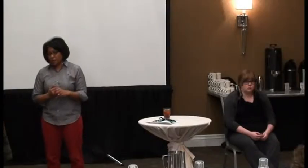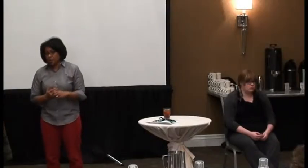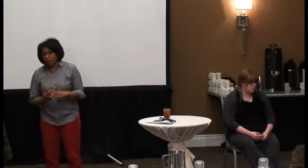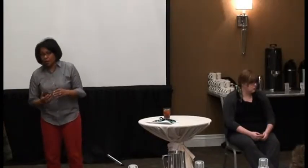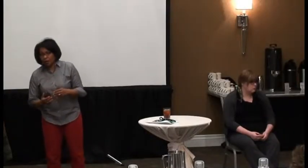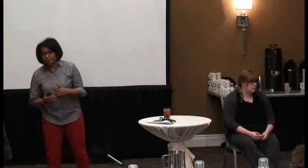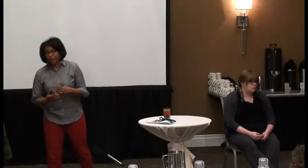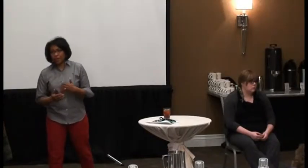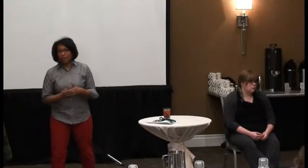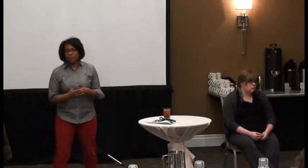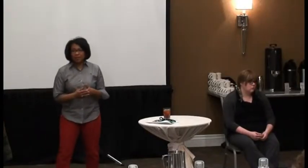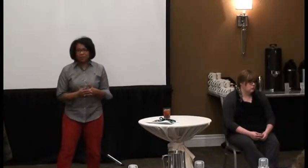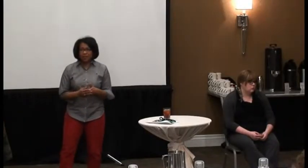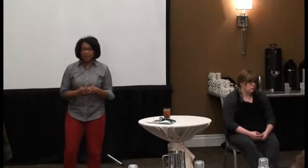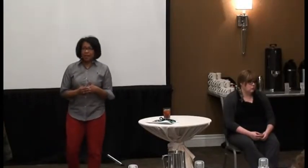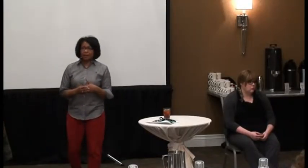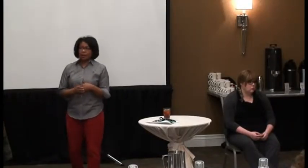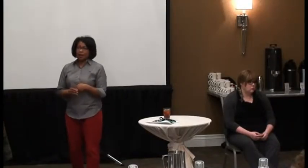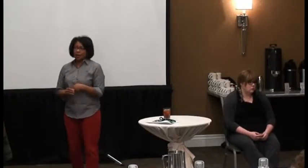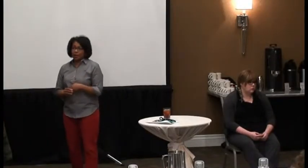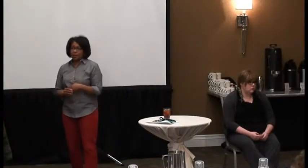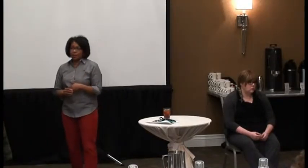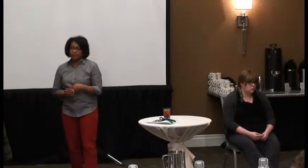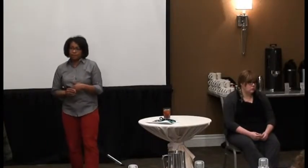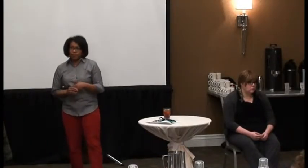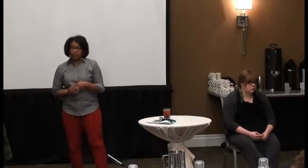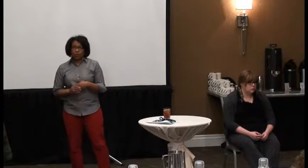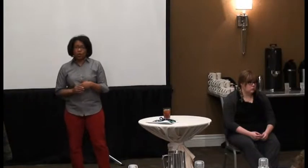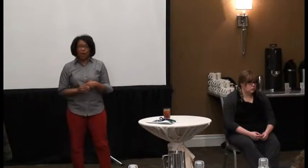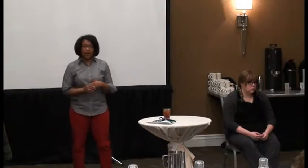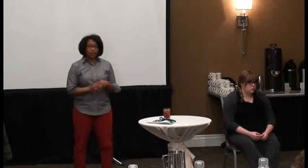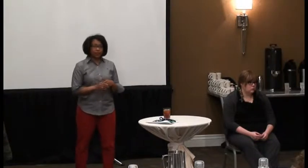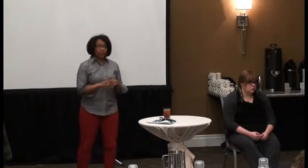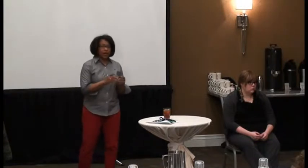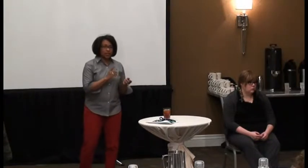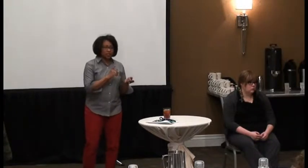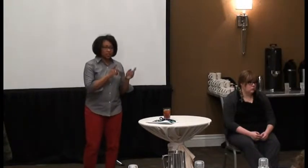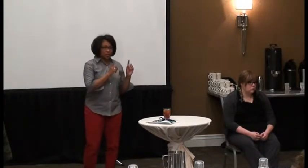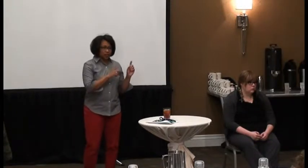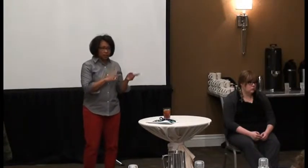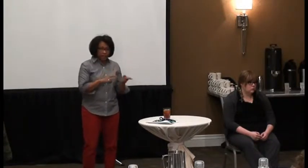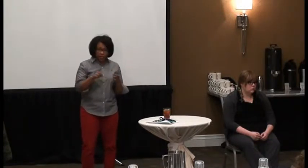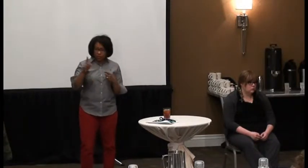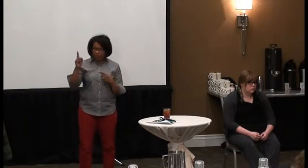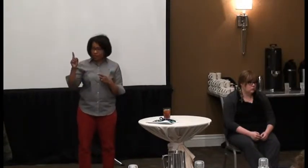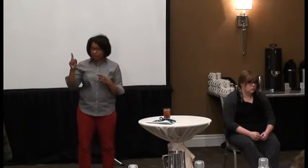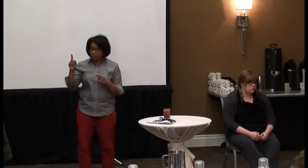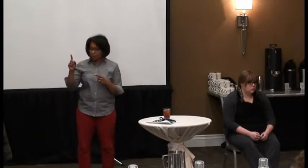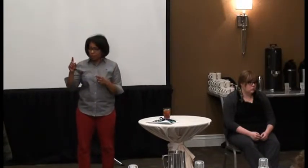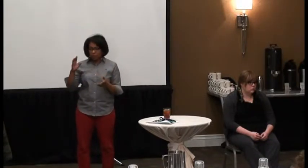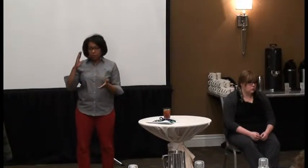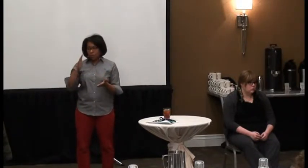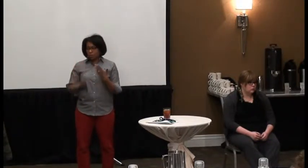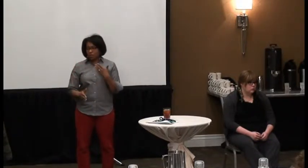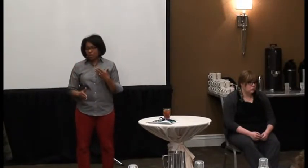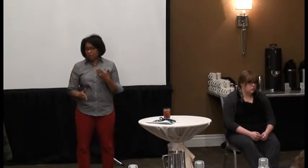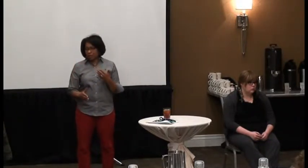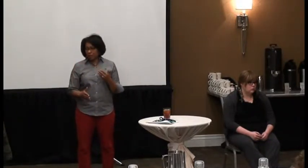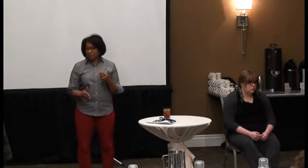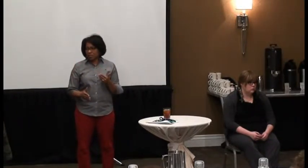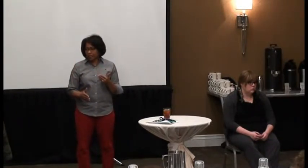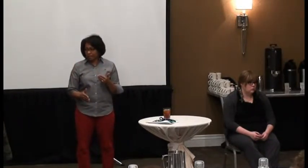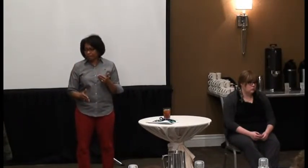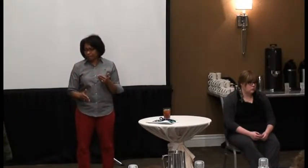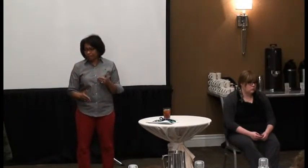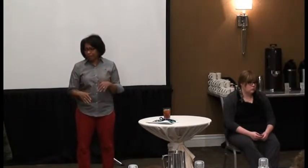not good. Any medicine that requires the process of titrating it, you should not